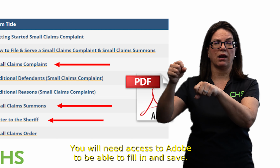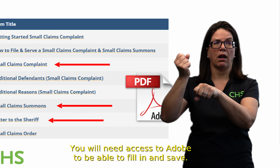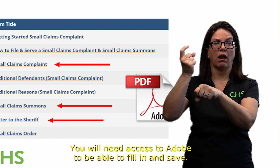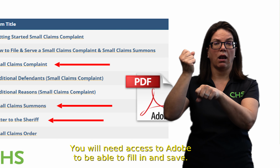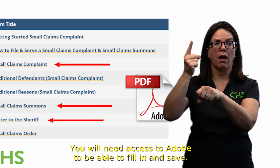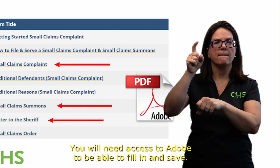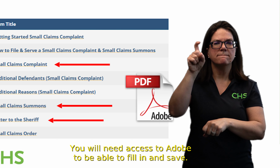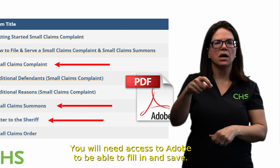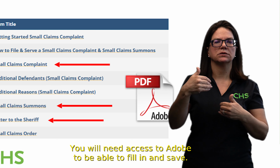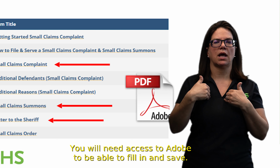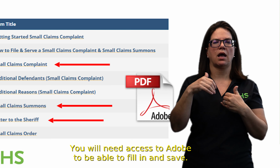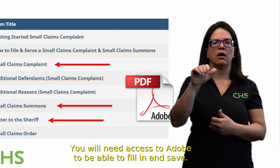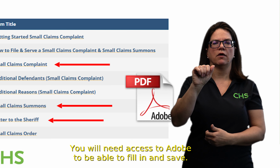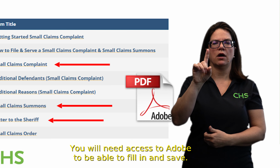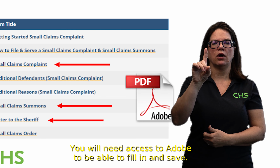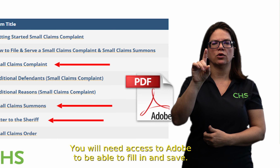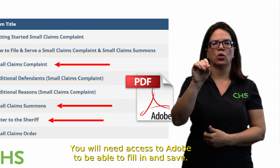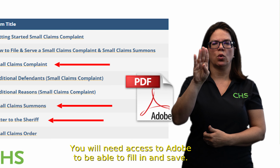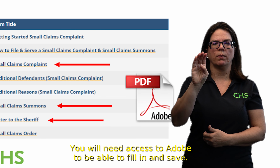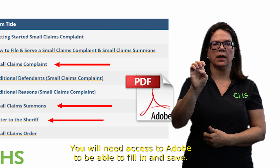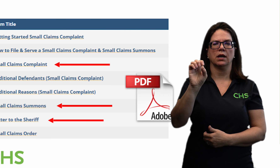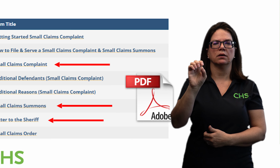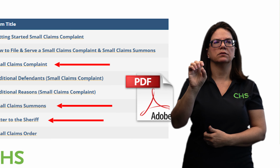to Adobe to be able to fill in and save.